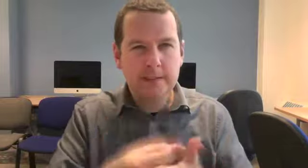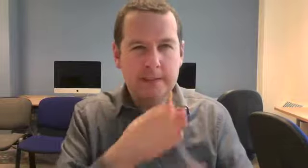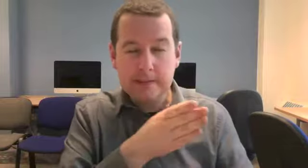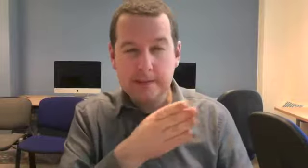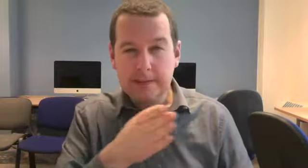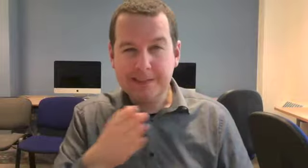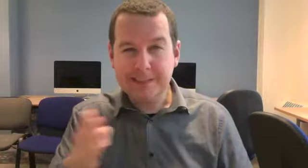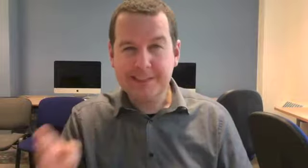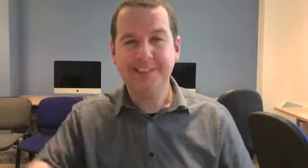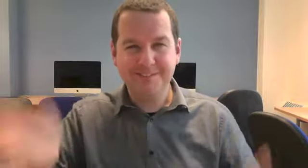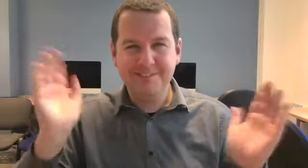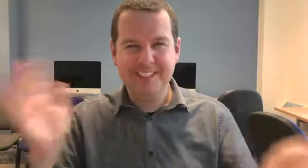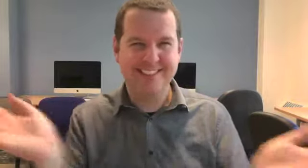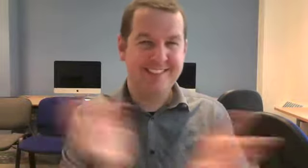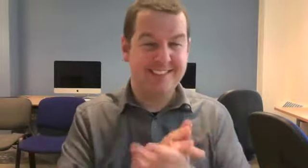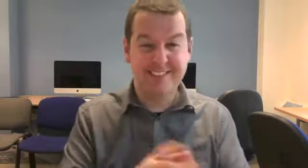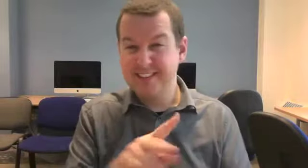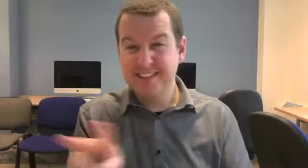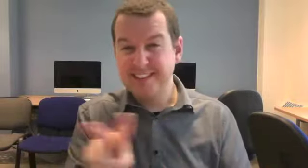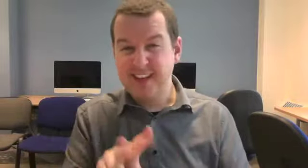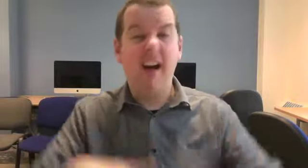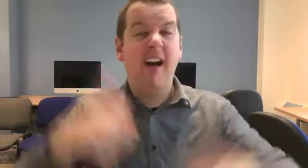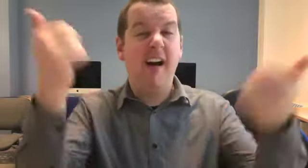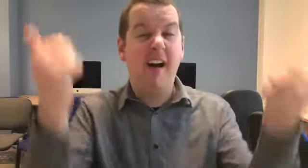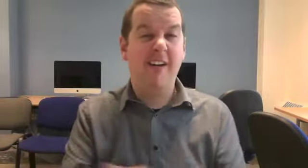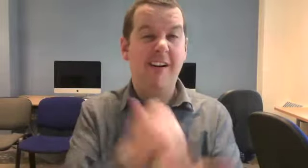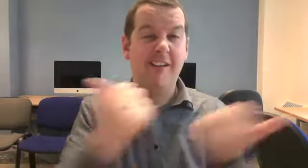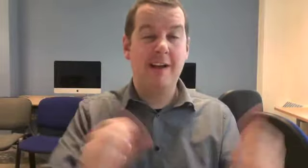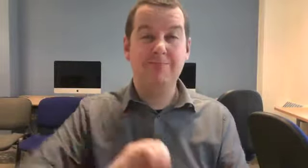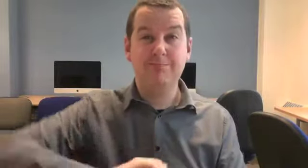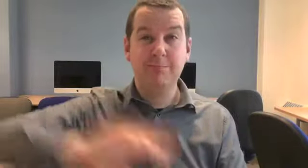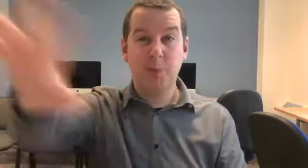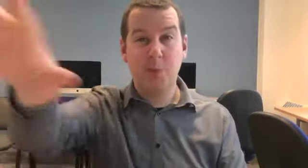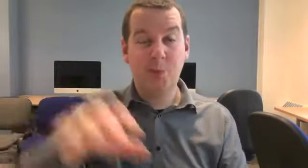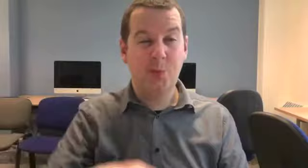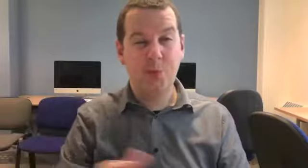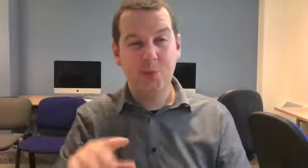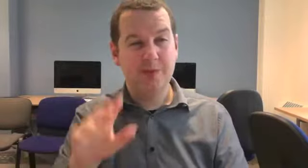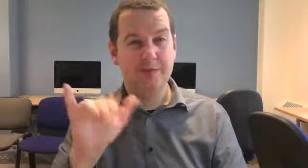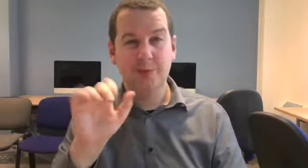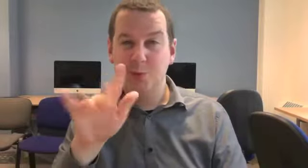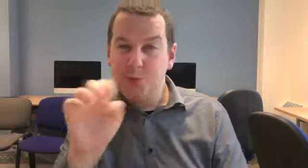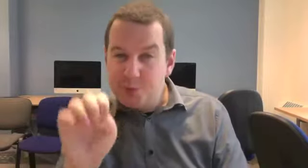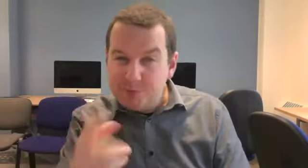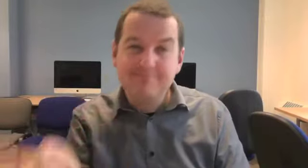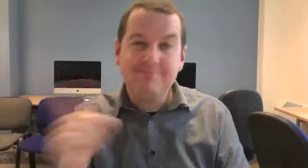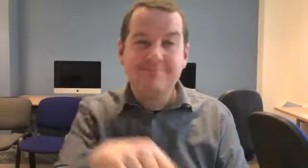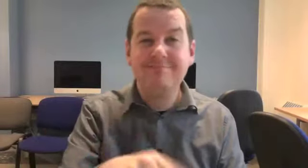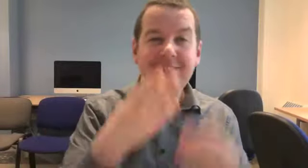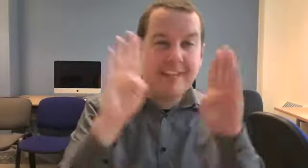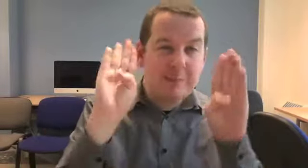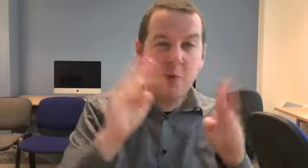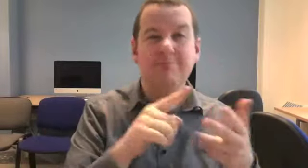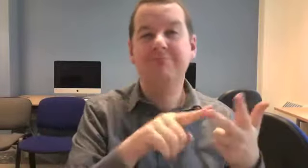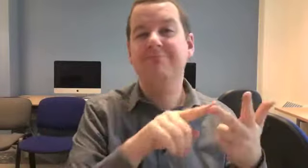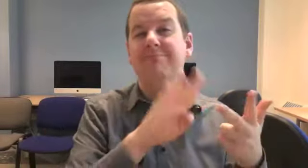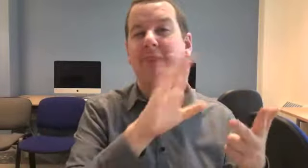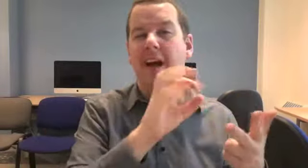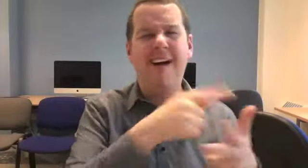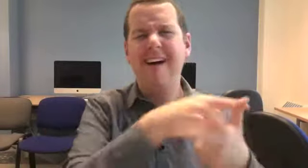it. Once that was done, I had a look at the end result and I said, that's fine. So posted it up to YouTube, Facebook, my